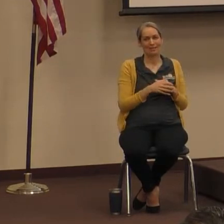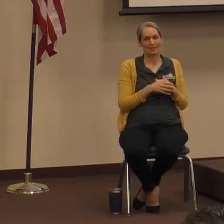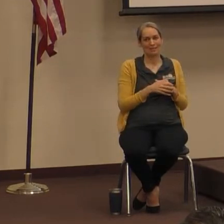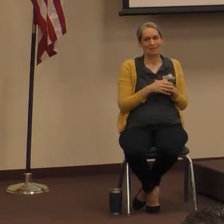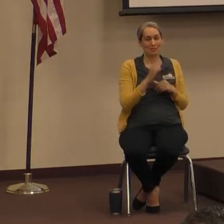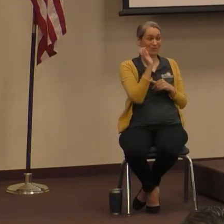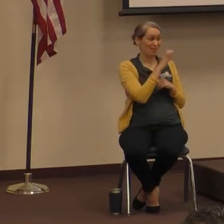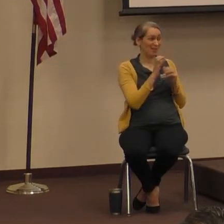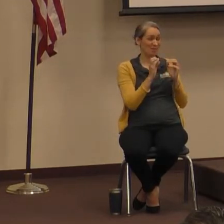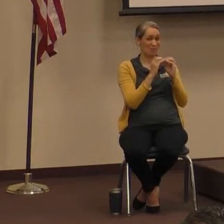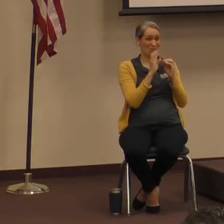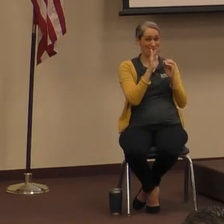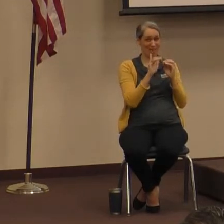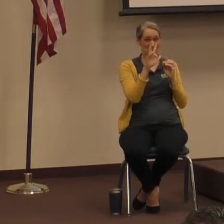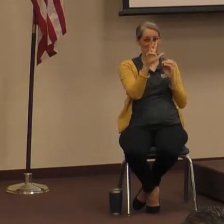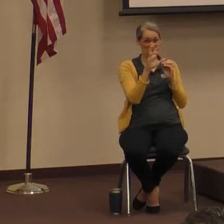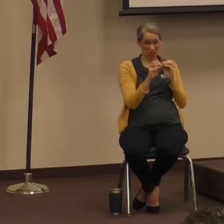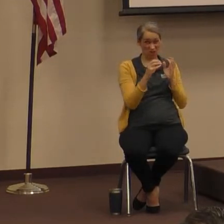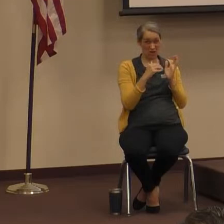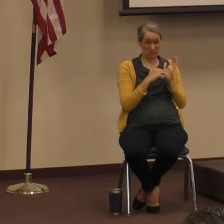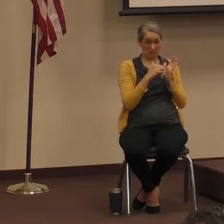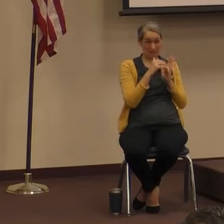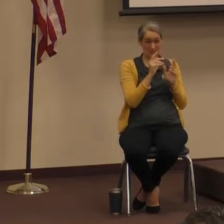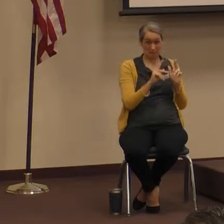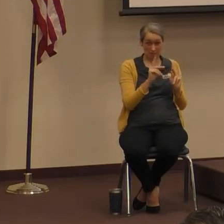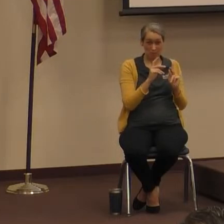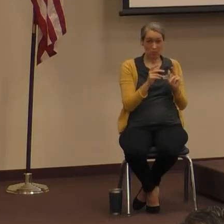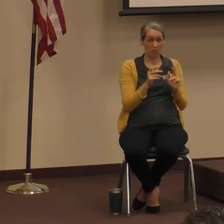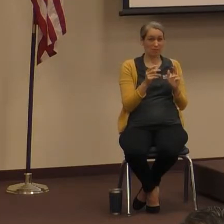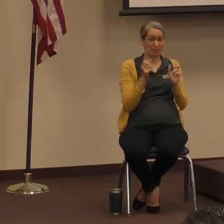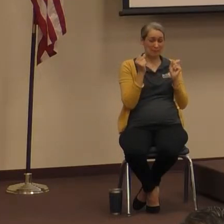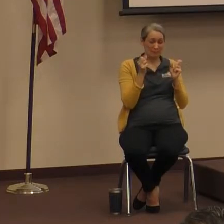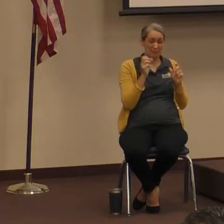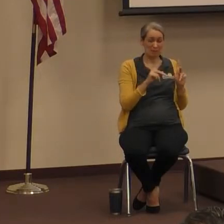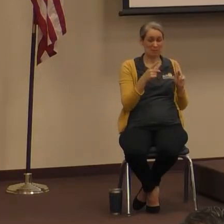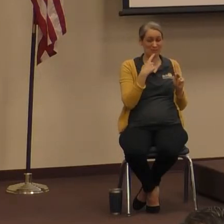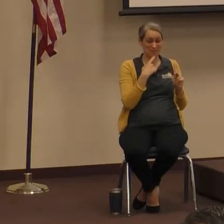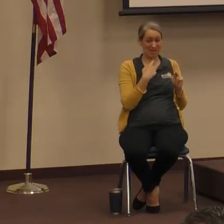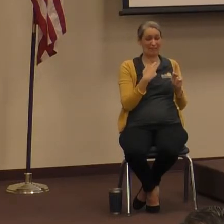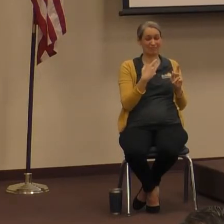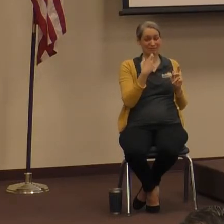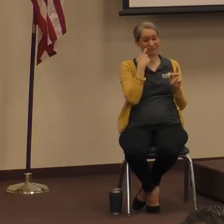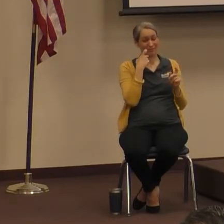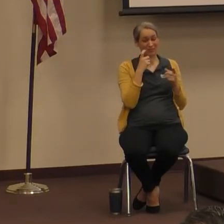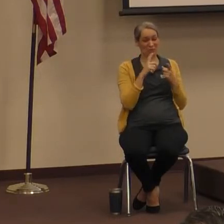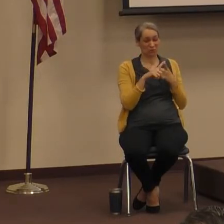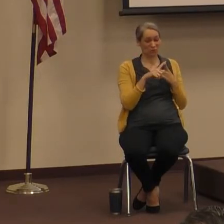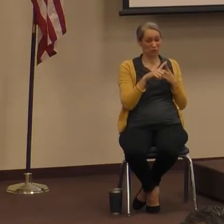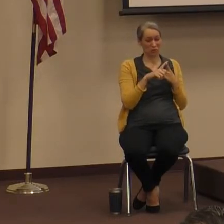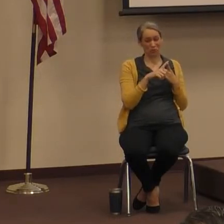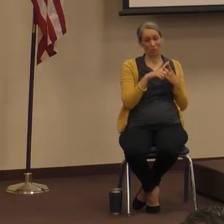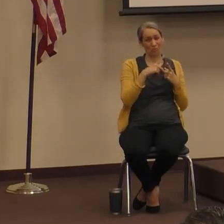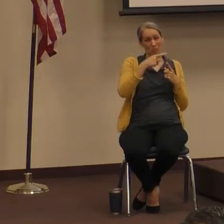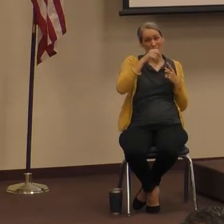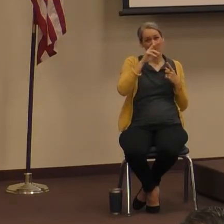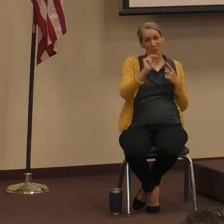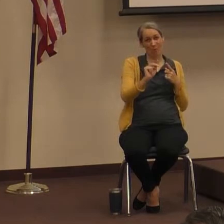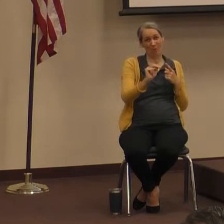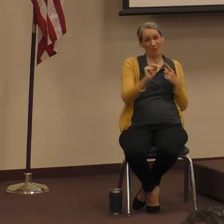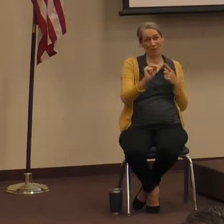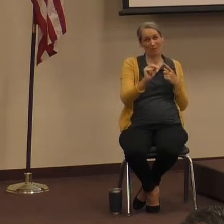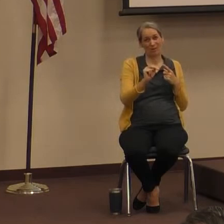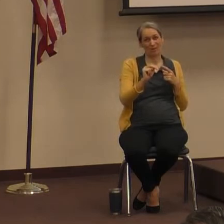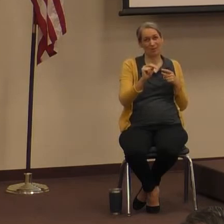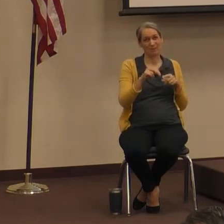million. So that's how many people are claiming to be addicted to porn. There is no way, the DSM obviously Diagnostic Statistical Manual, which is where you get